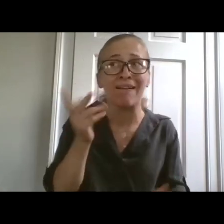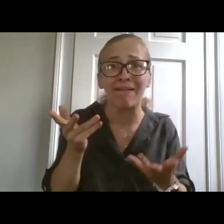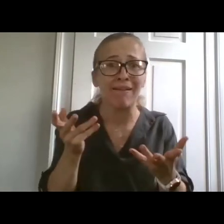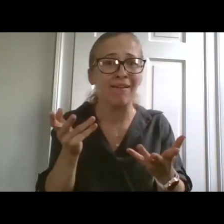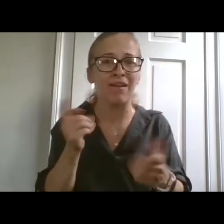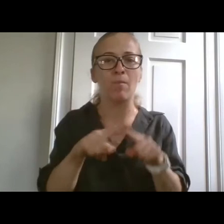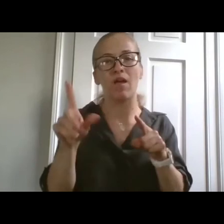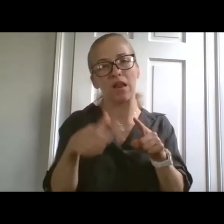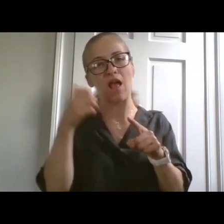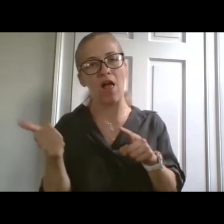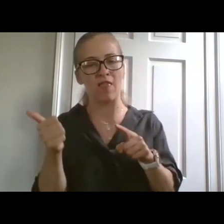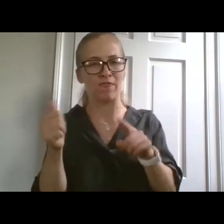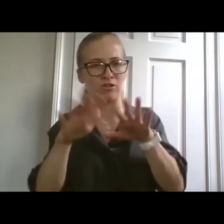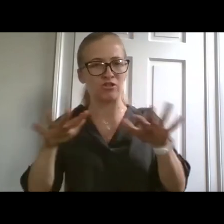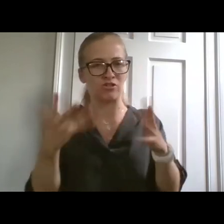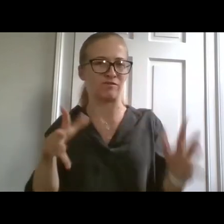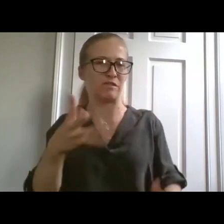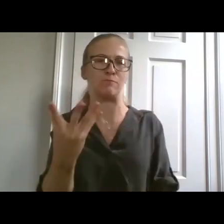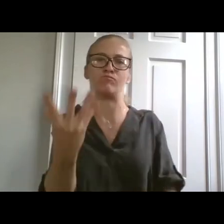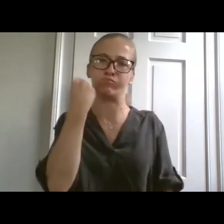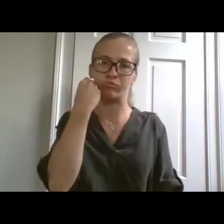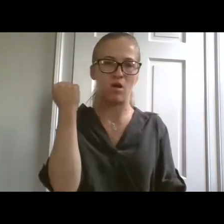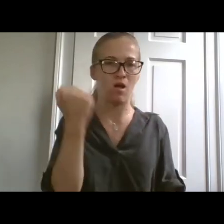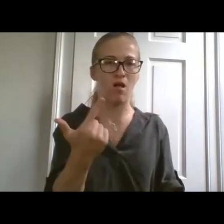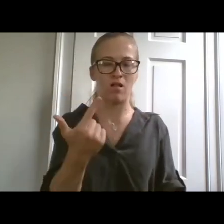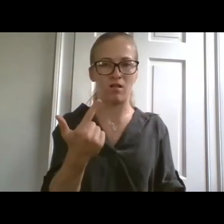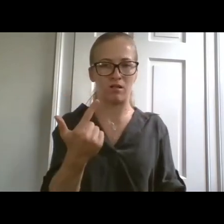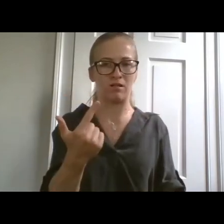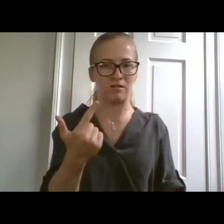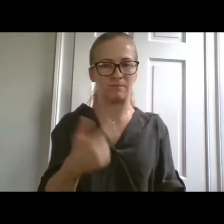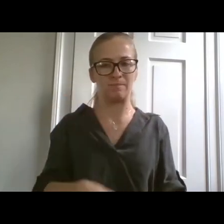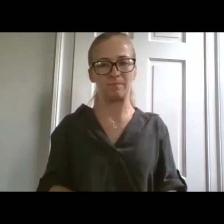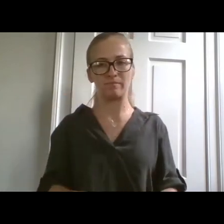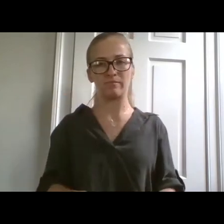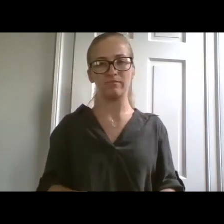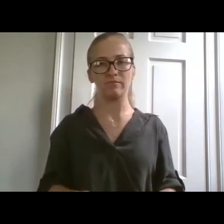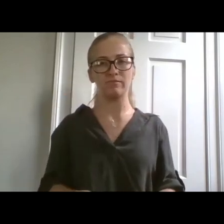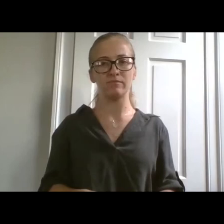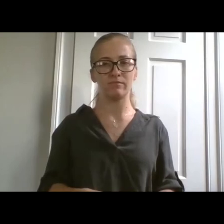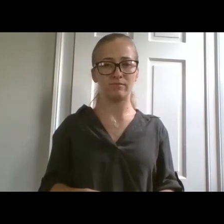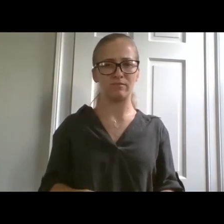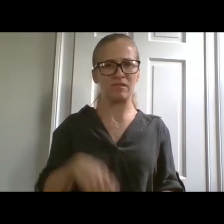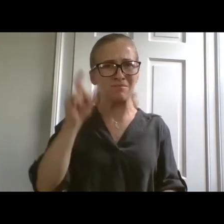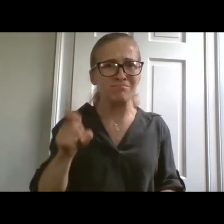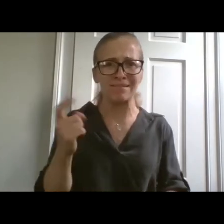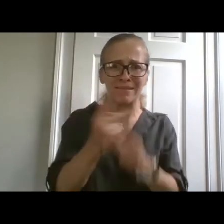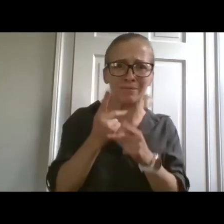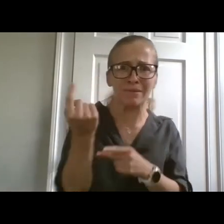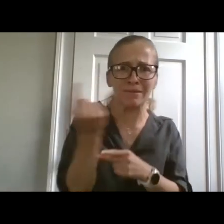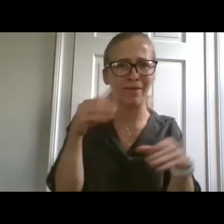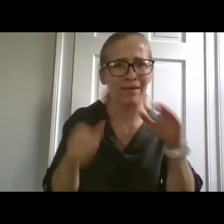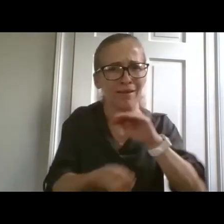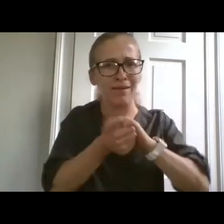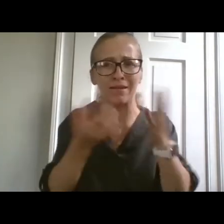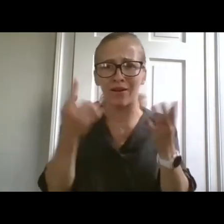previous passenger had finished the last treats that Oscar and Miguel had jammed into the pockets of the doors. "But you must keep something hidden in here